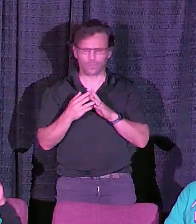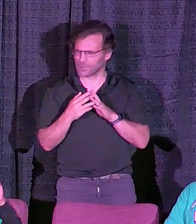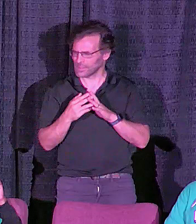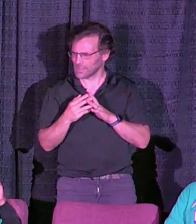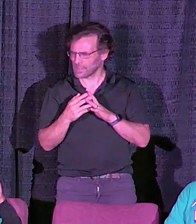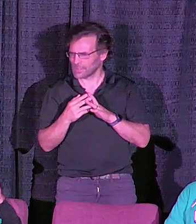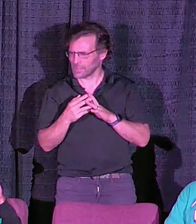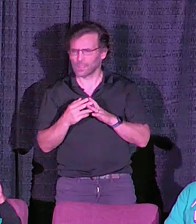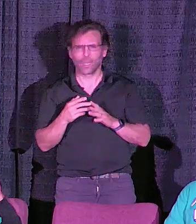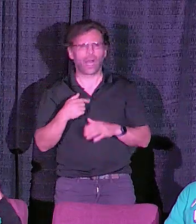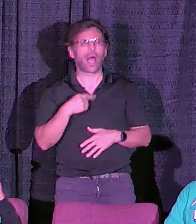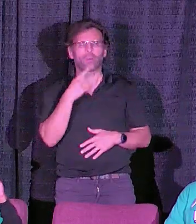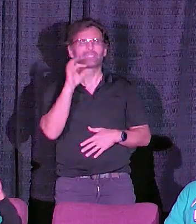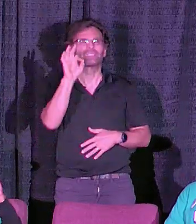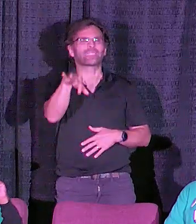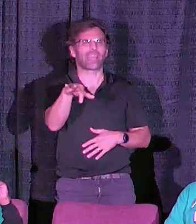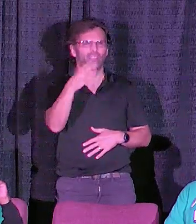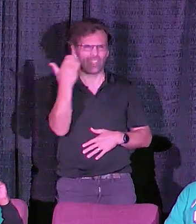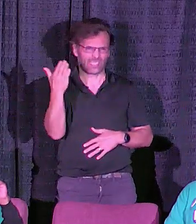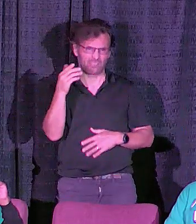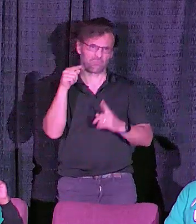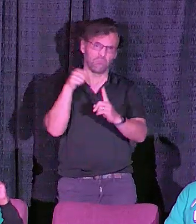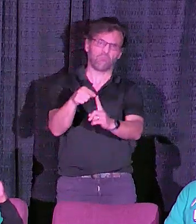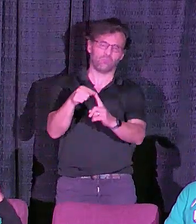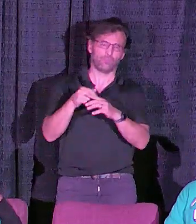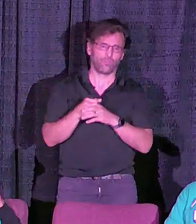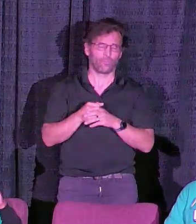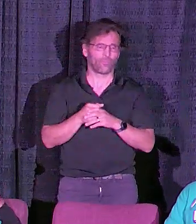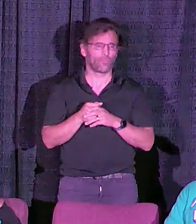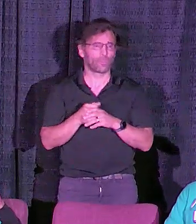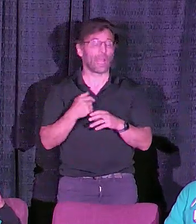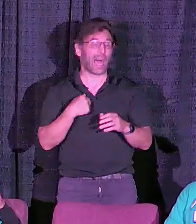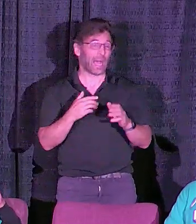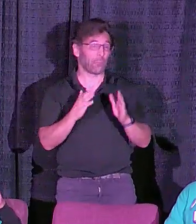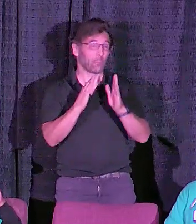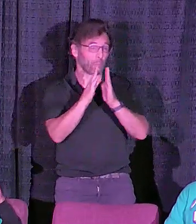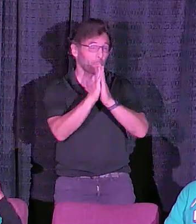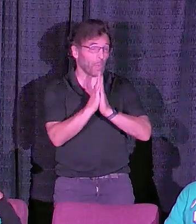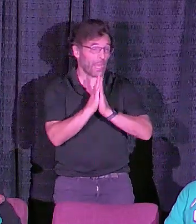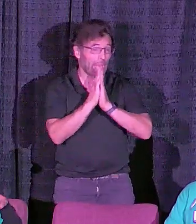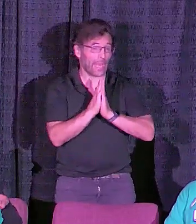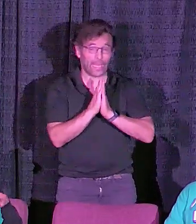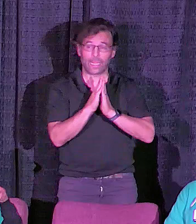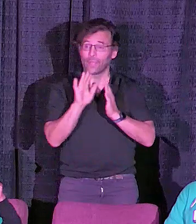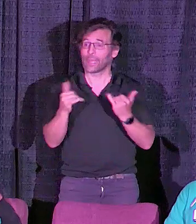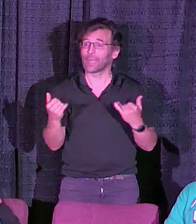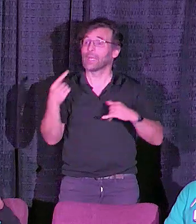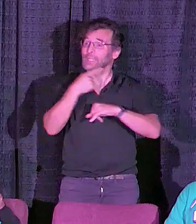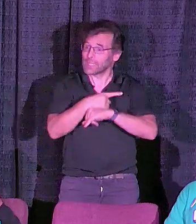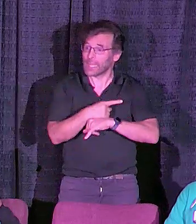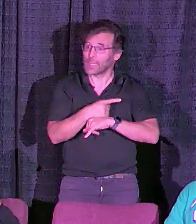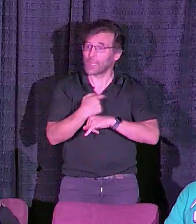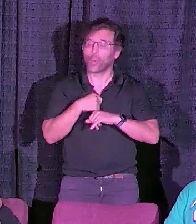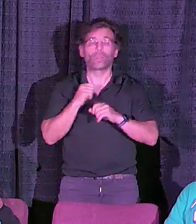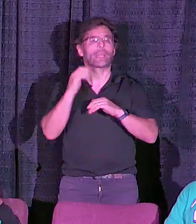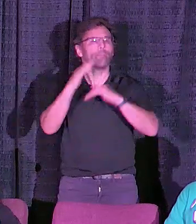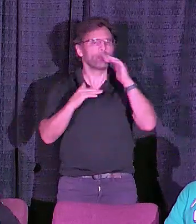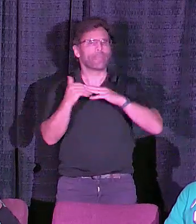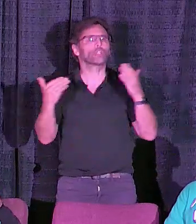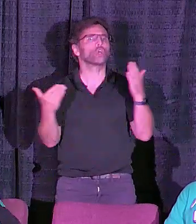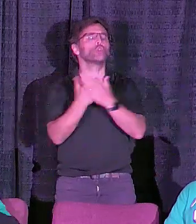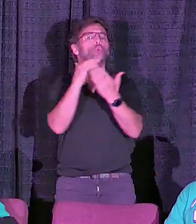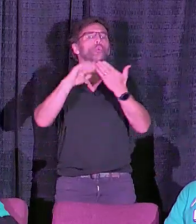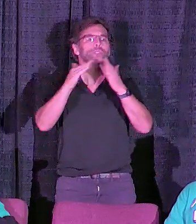So I just want to say this, and this is it. I pray that today we can build a new city on